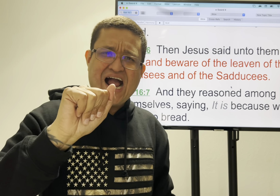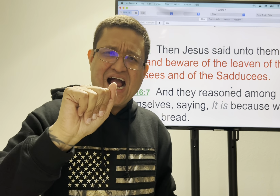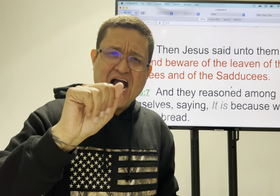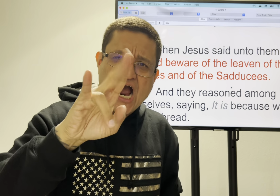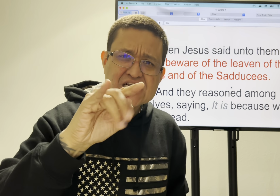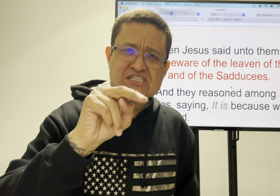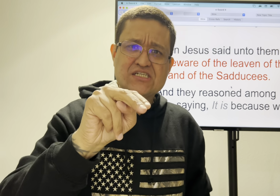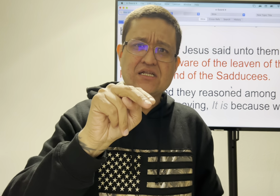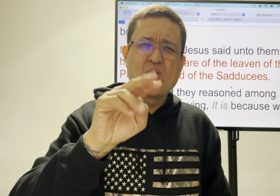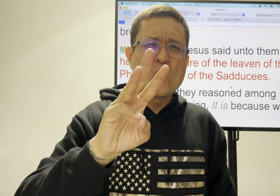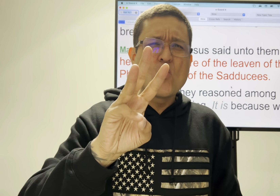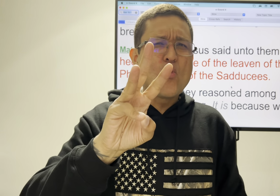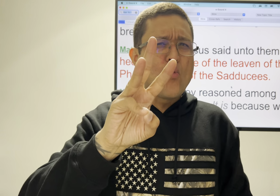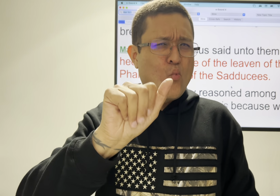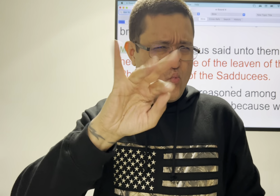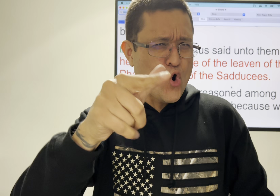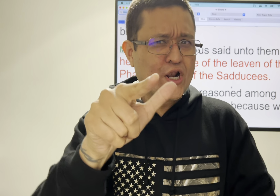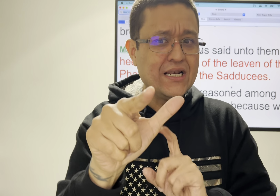Also meaning warning or caution.